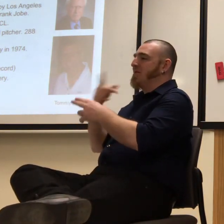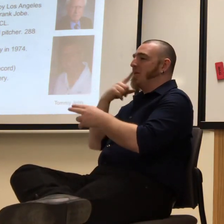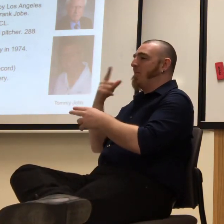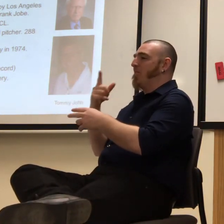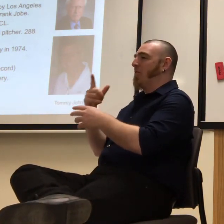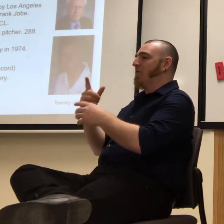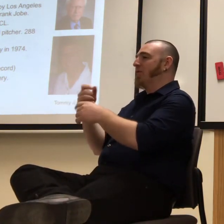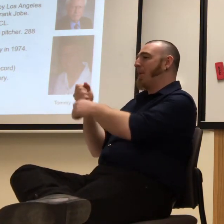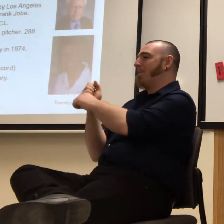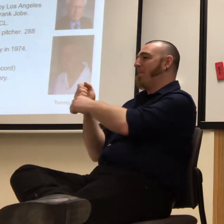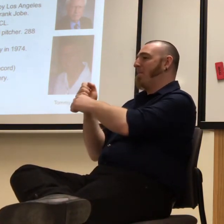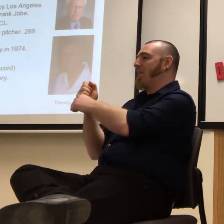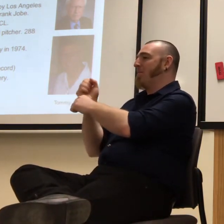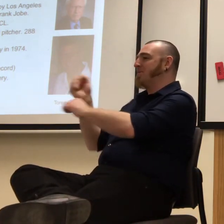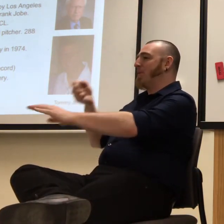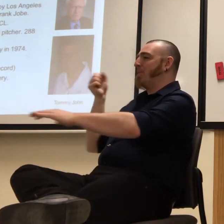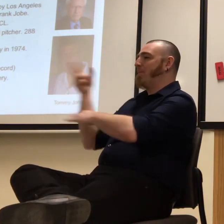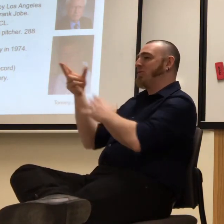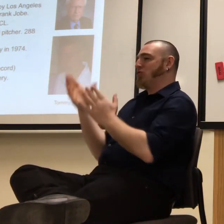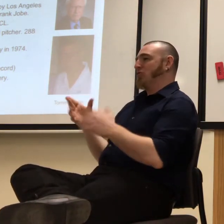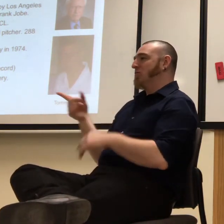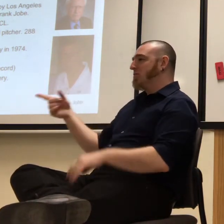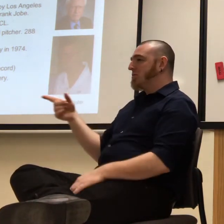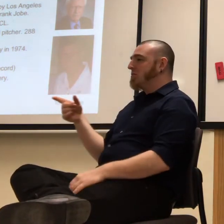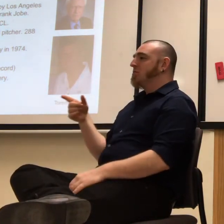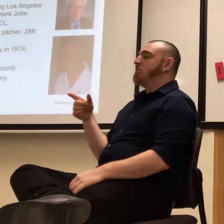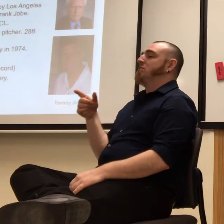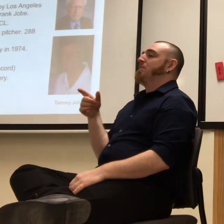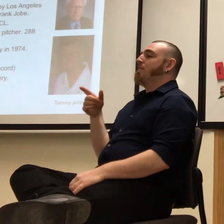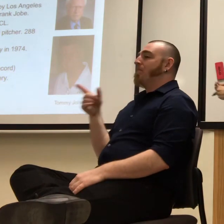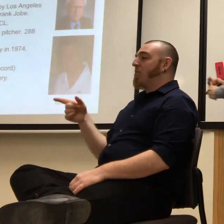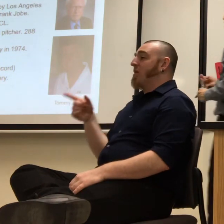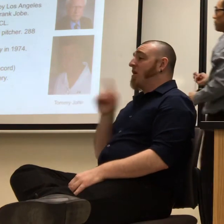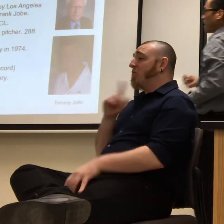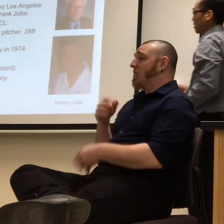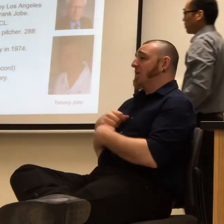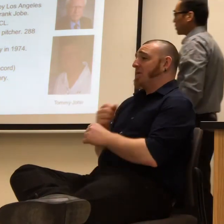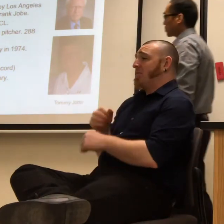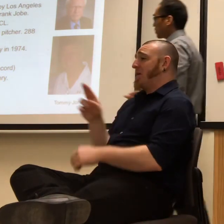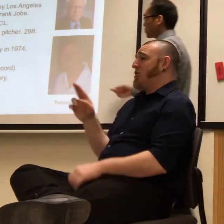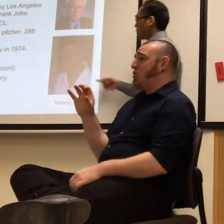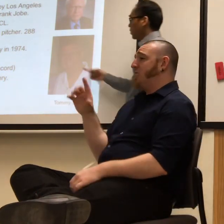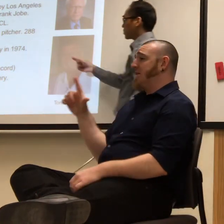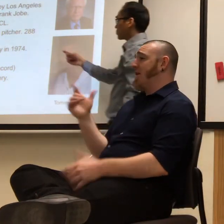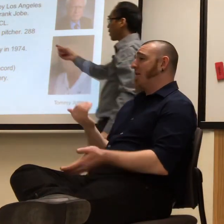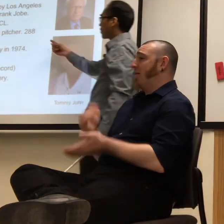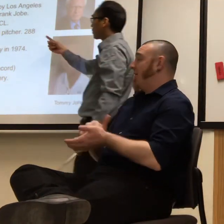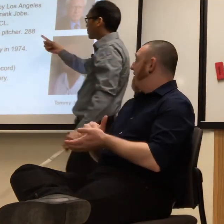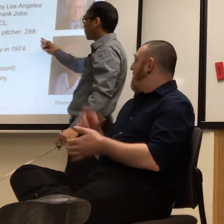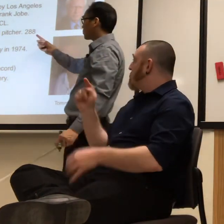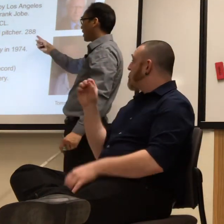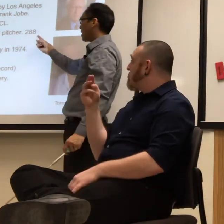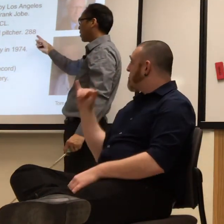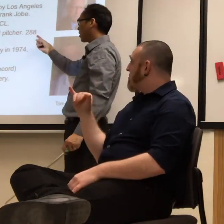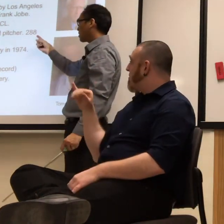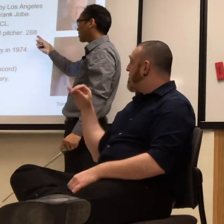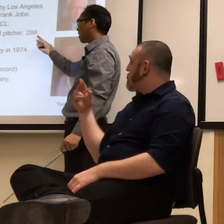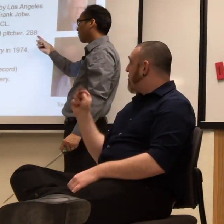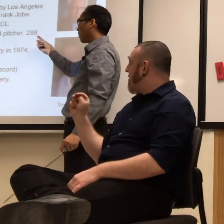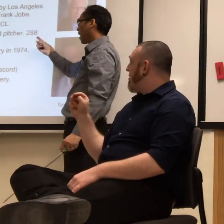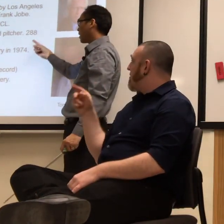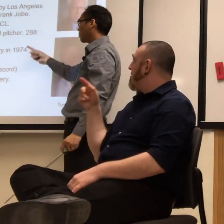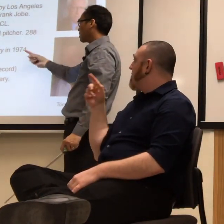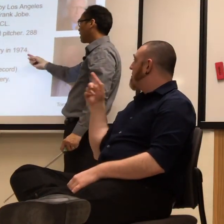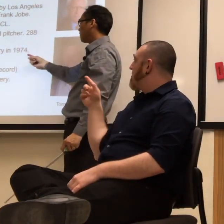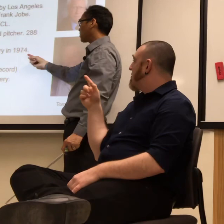Frank Jobe. Got a picture of him there. He reconstructed the UCL. He was a left-handed pitcher to show you his record, 288 wins. That's